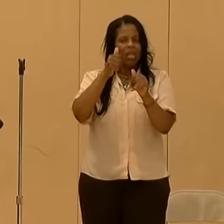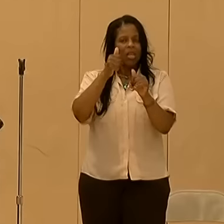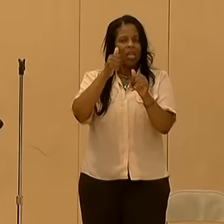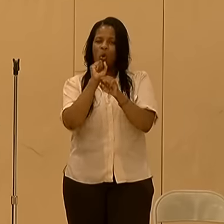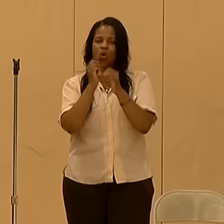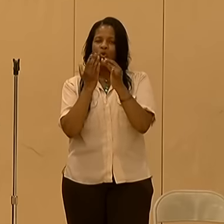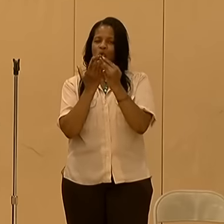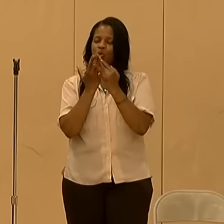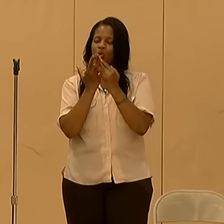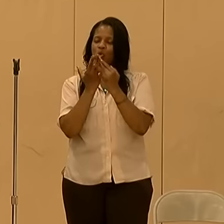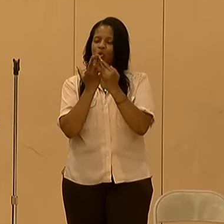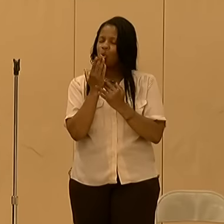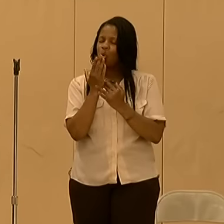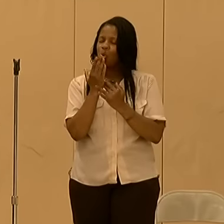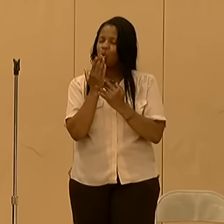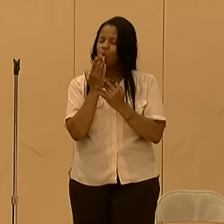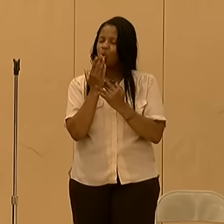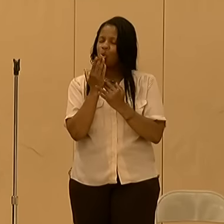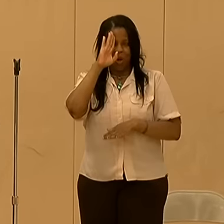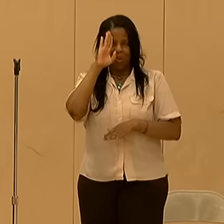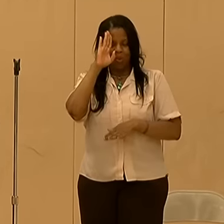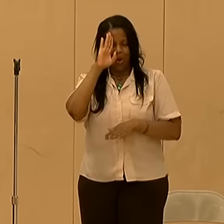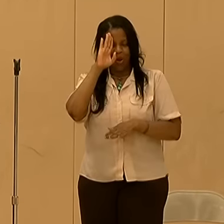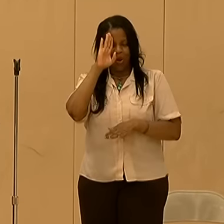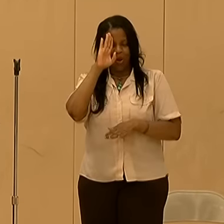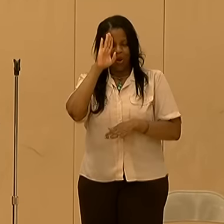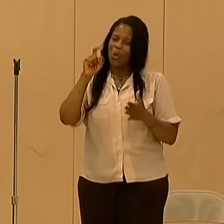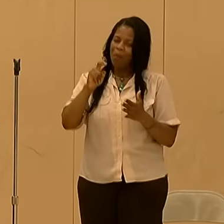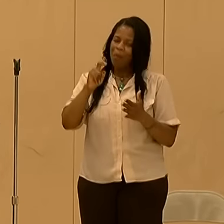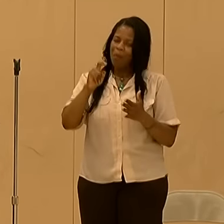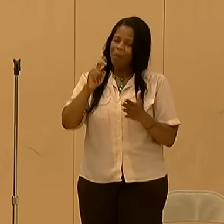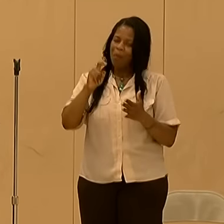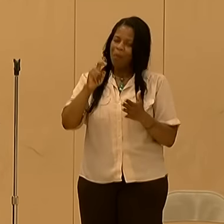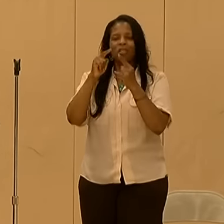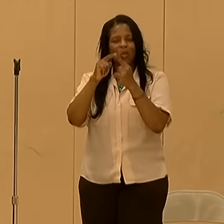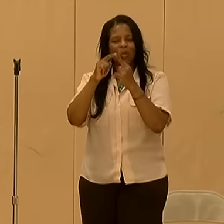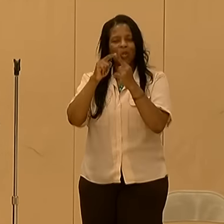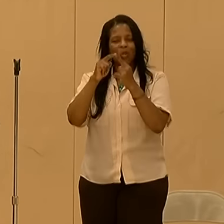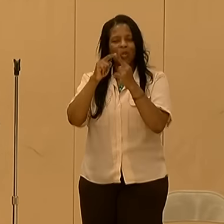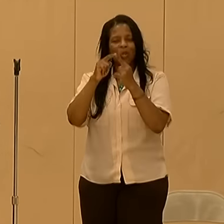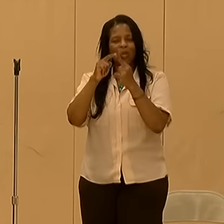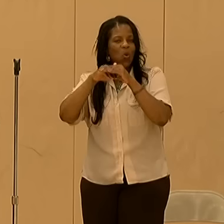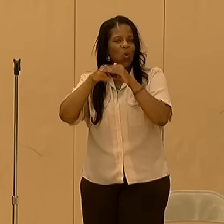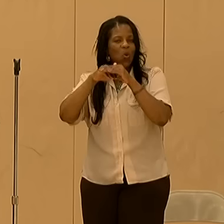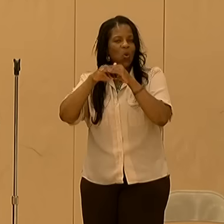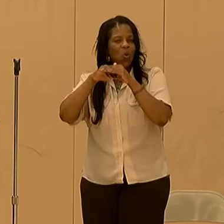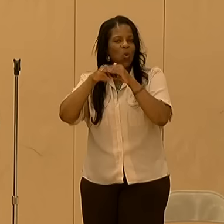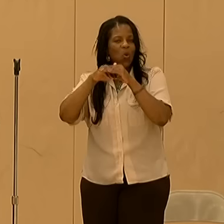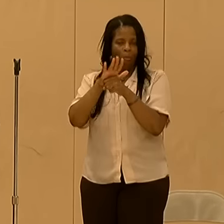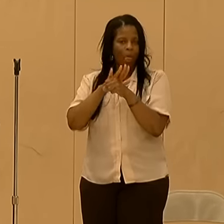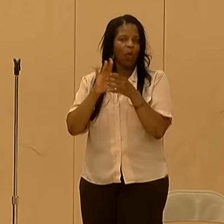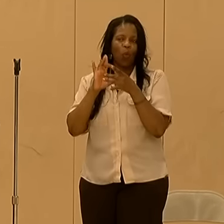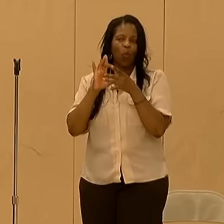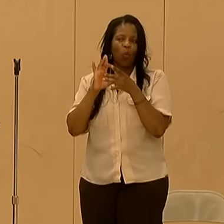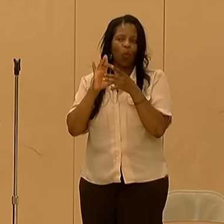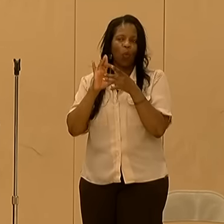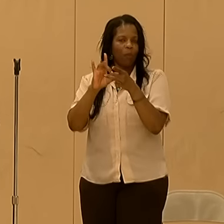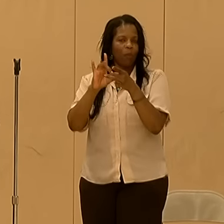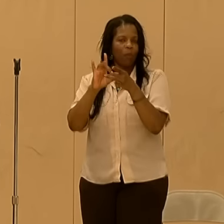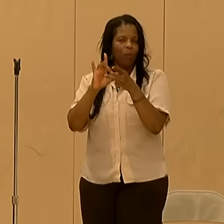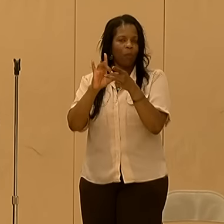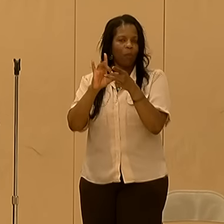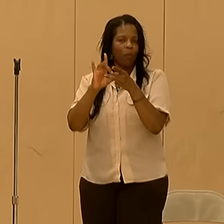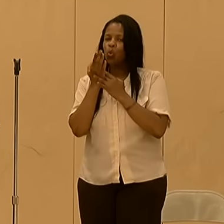gain access to some of those areas. So as we coordinate through the Unified Command System, we